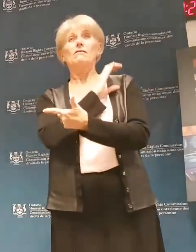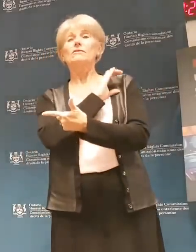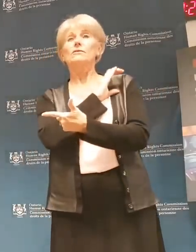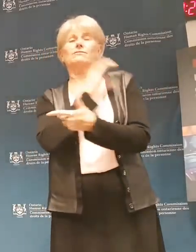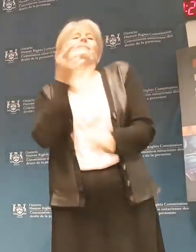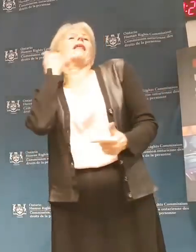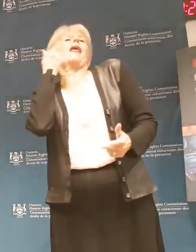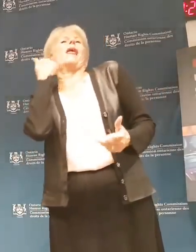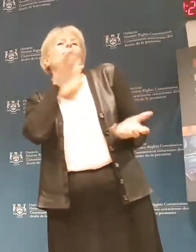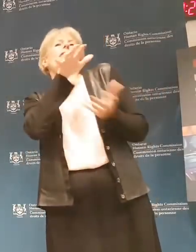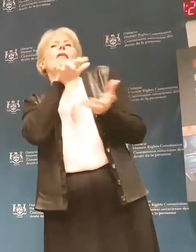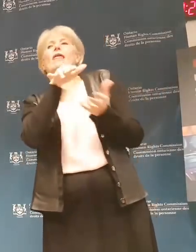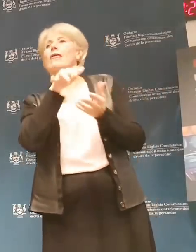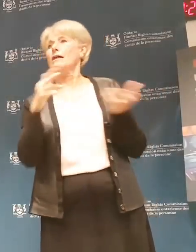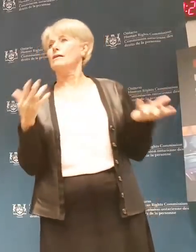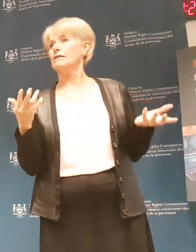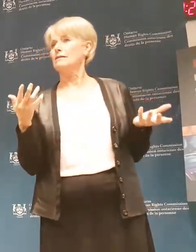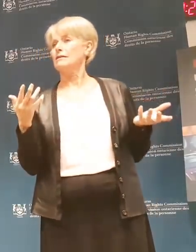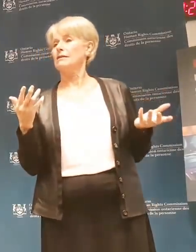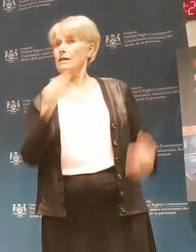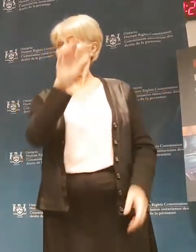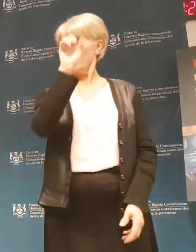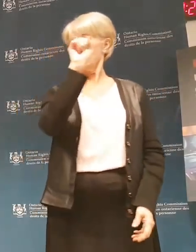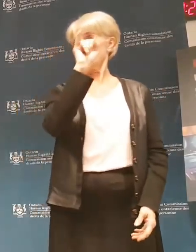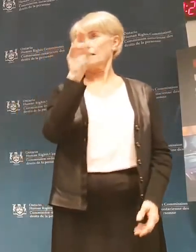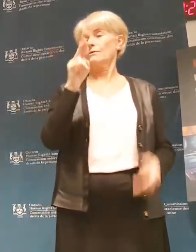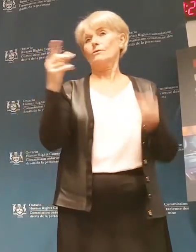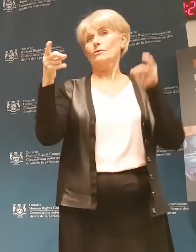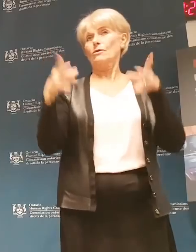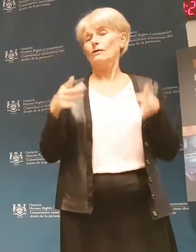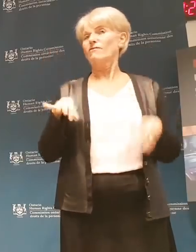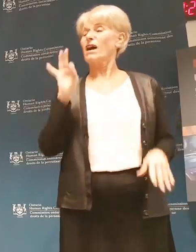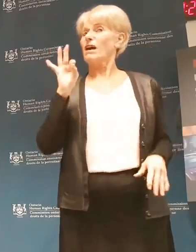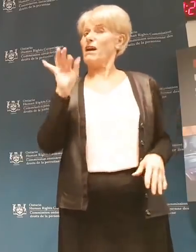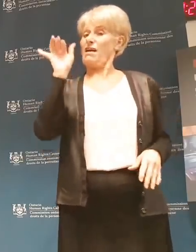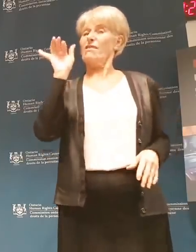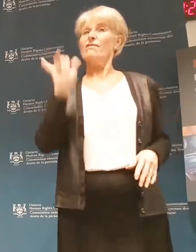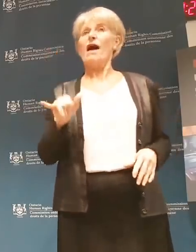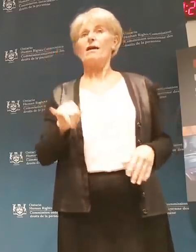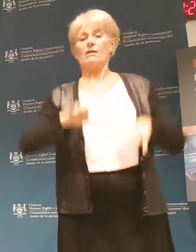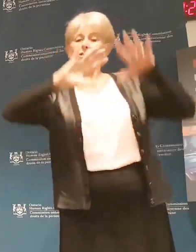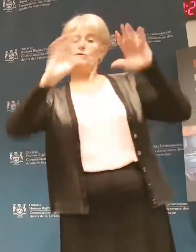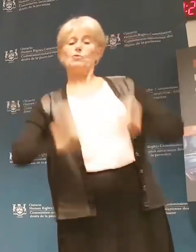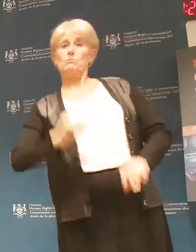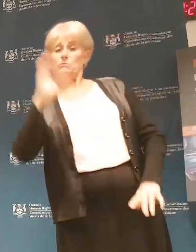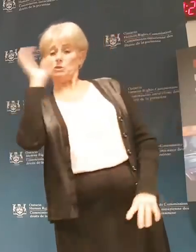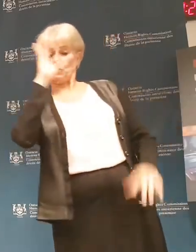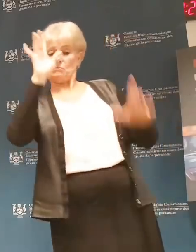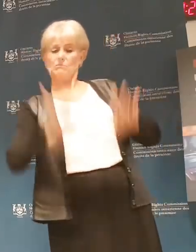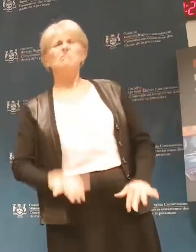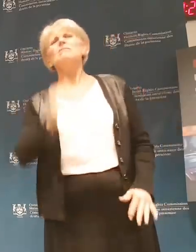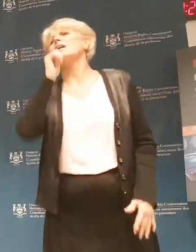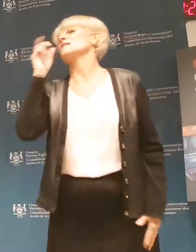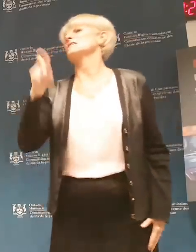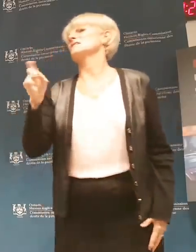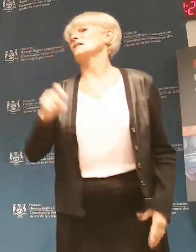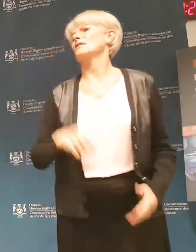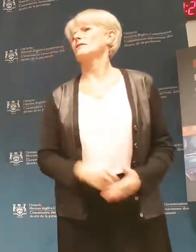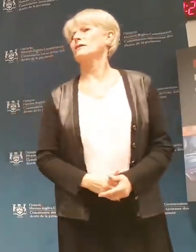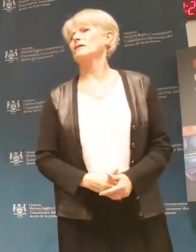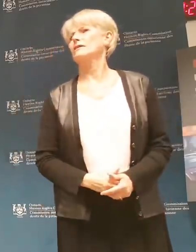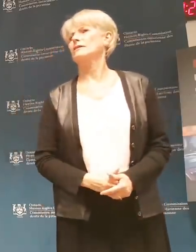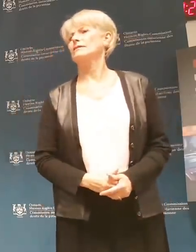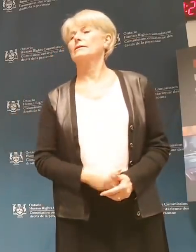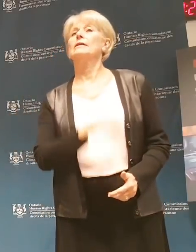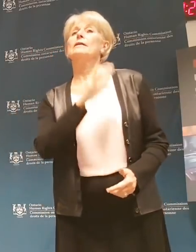then laughed at him. The SIU director found that this strip search was unnecessary. The